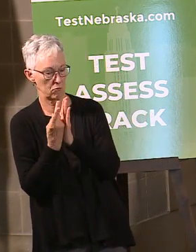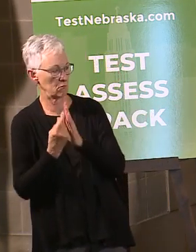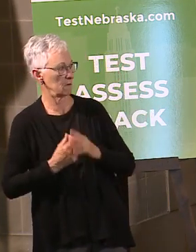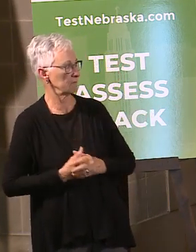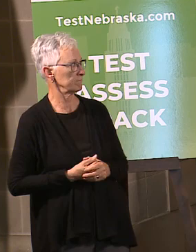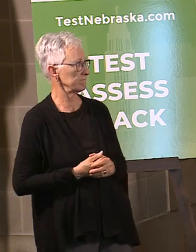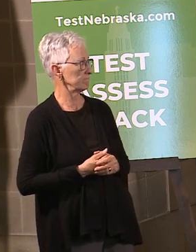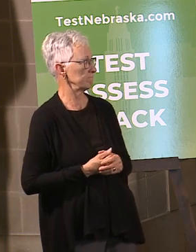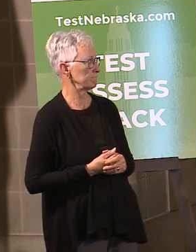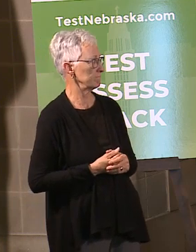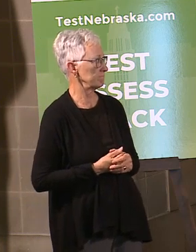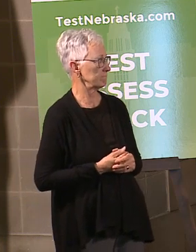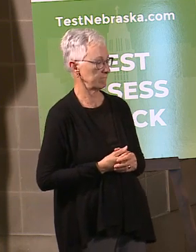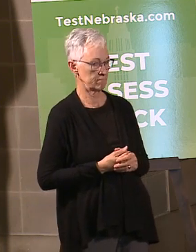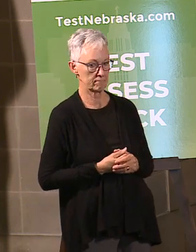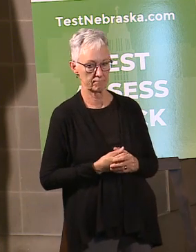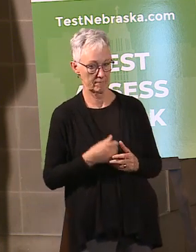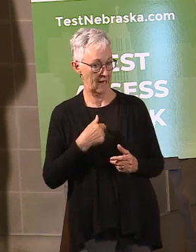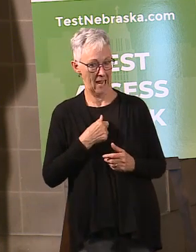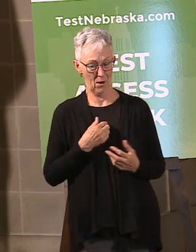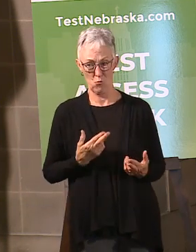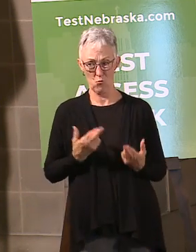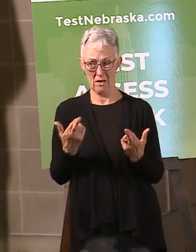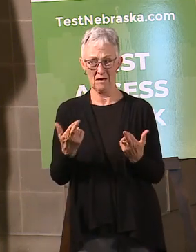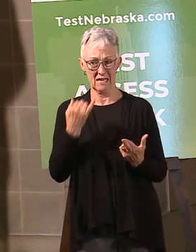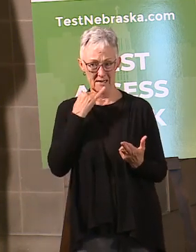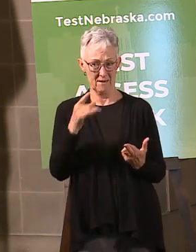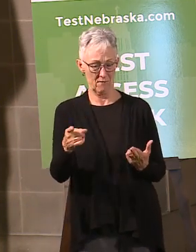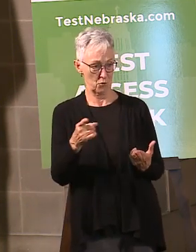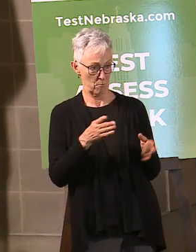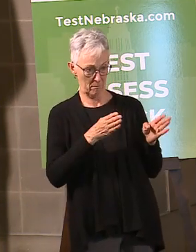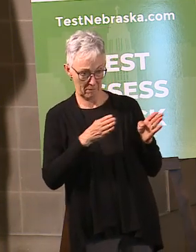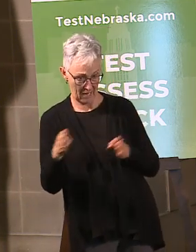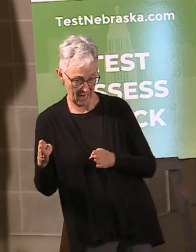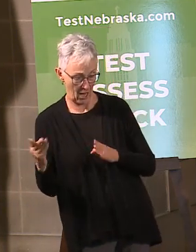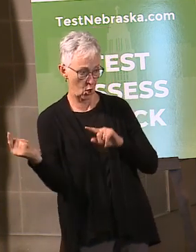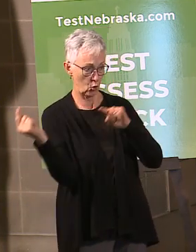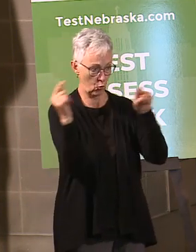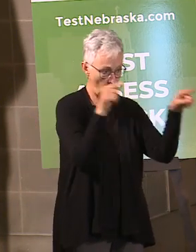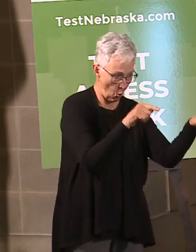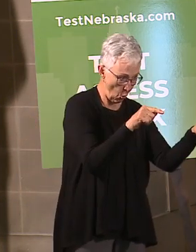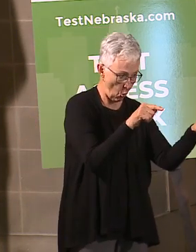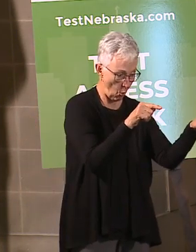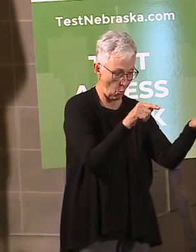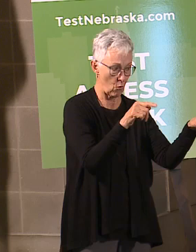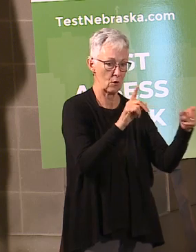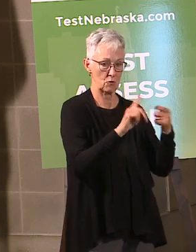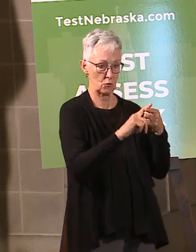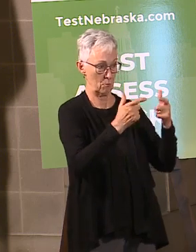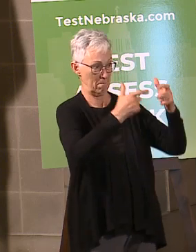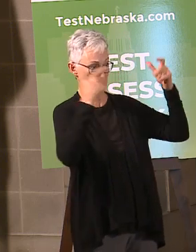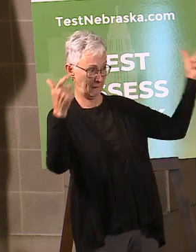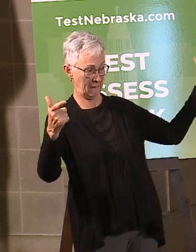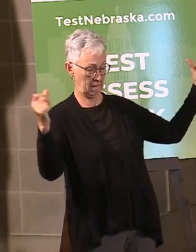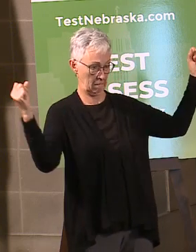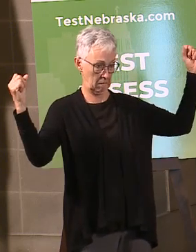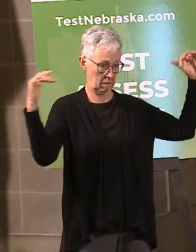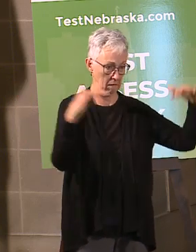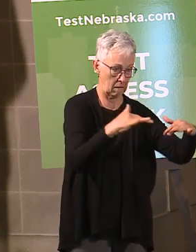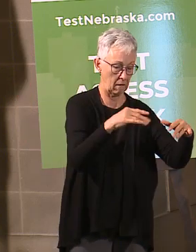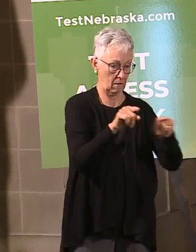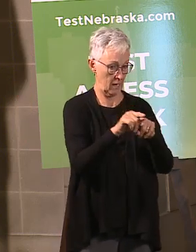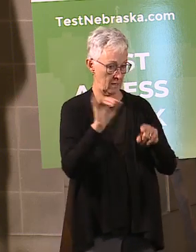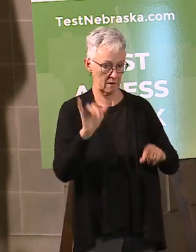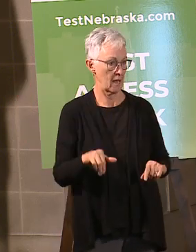would recommend that if you're going to go to a big event like that, first of all, it's a good idea if you're going to go to the store to wear a mask. But especially if you're going to go to one of